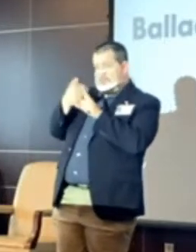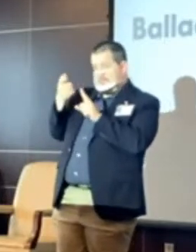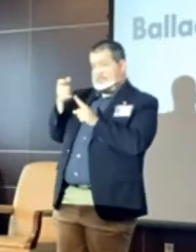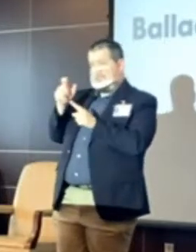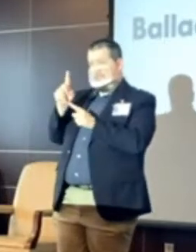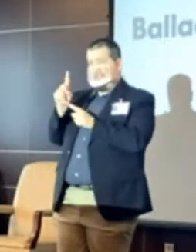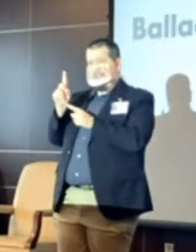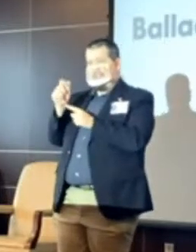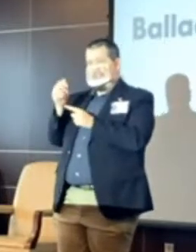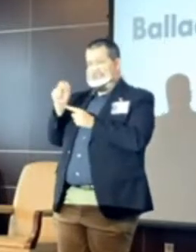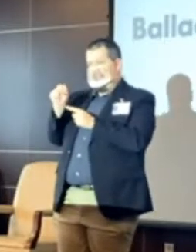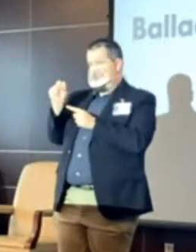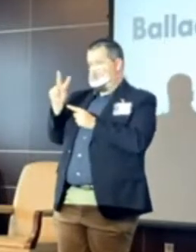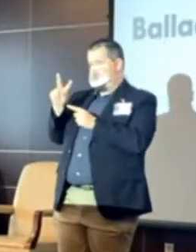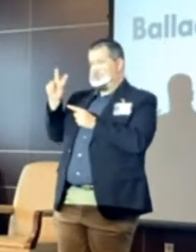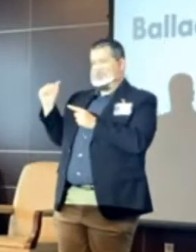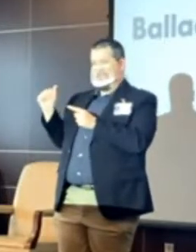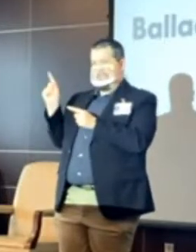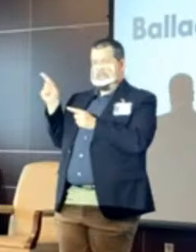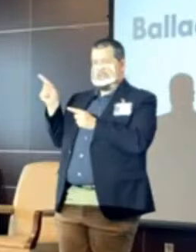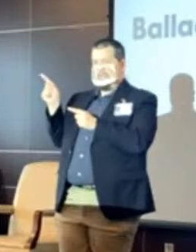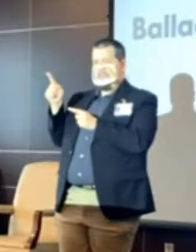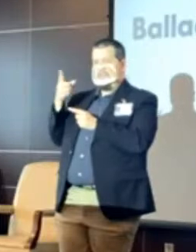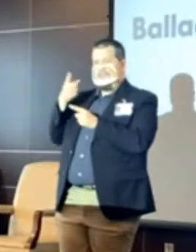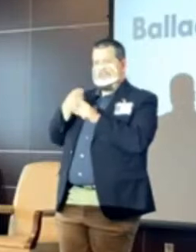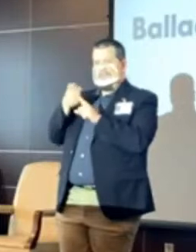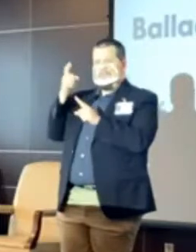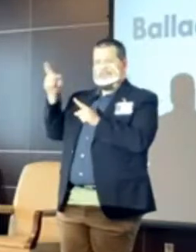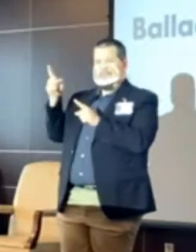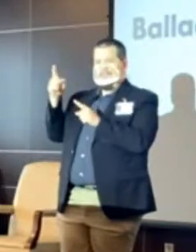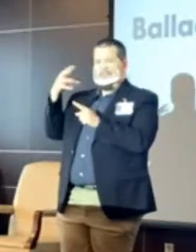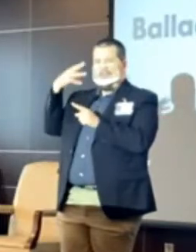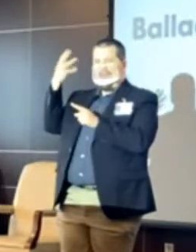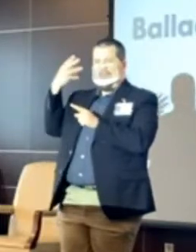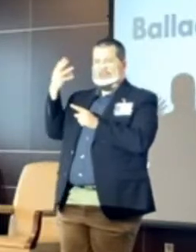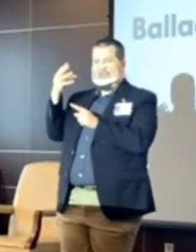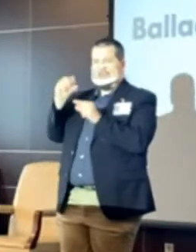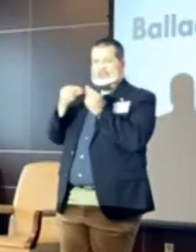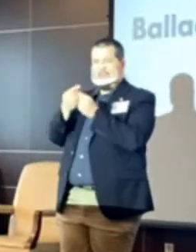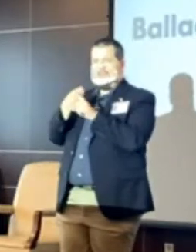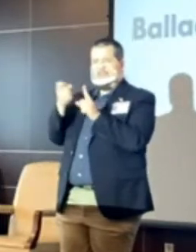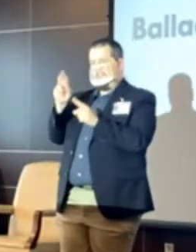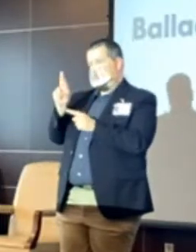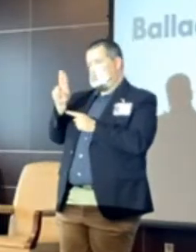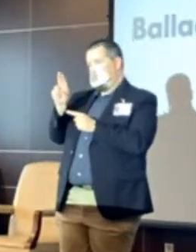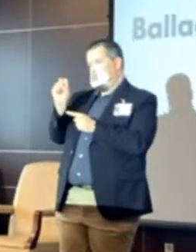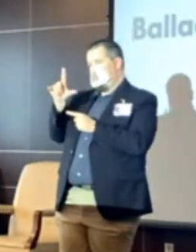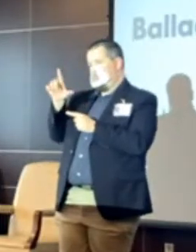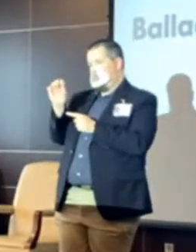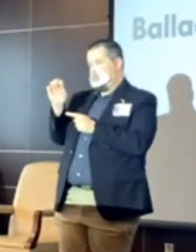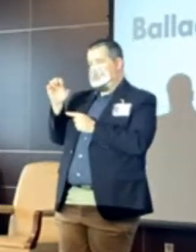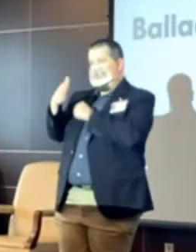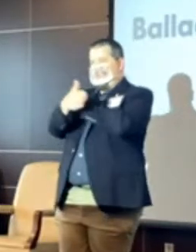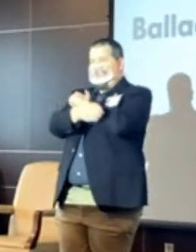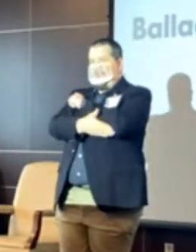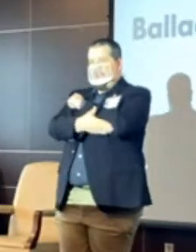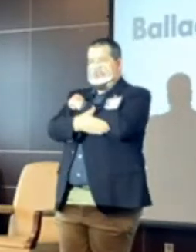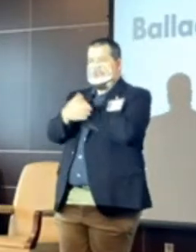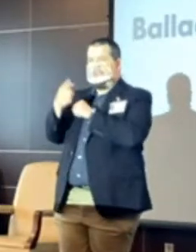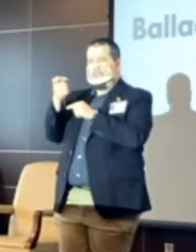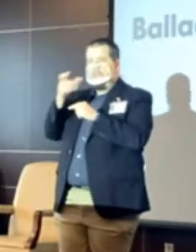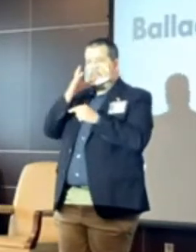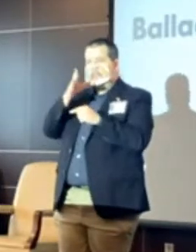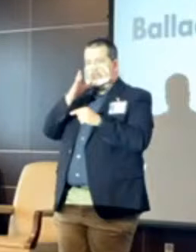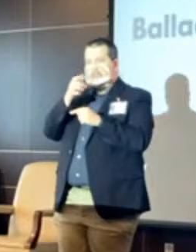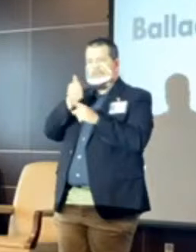Virginia, from the rescue the squad team up there out of Russell County. And it was from an expectant mother,